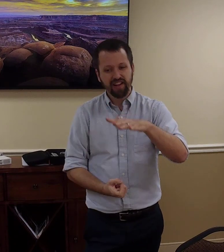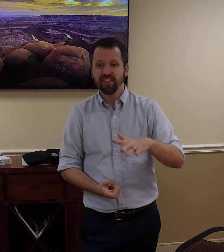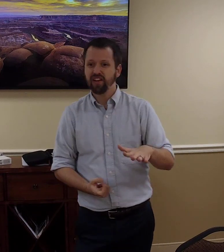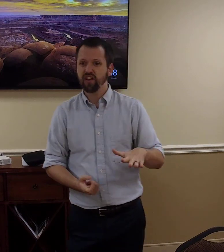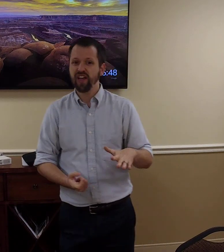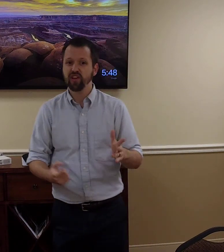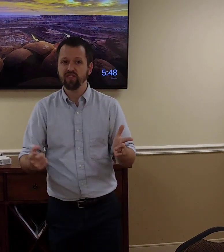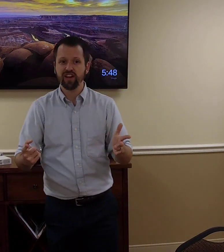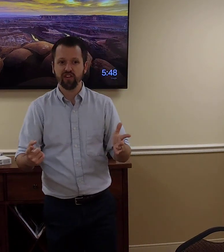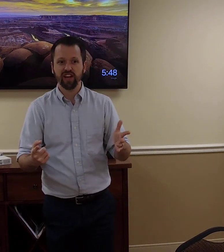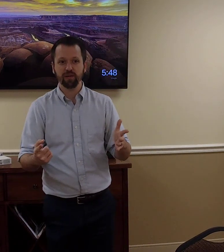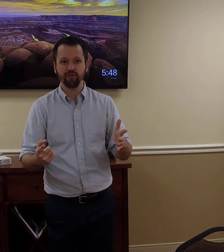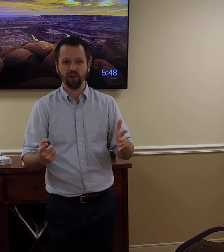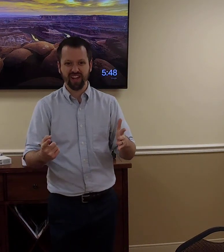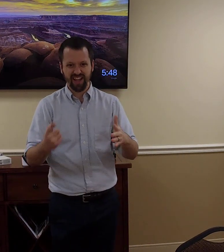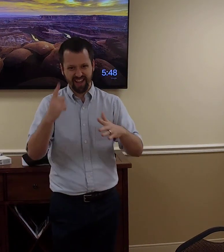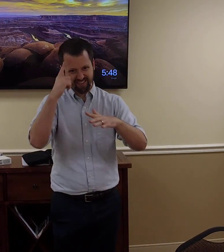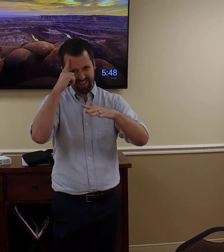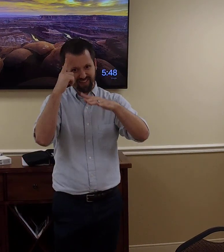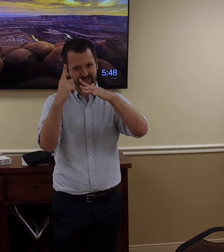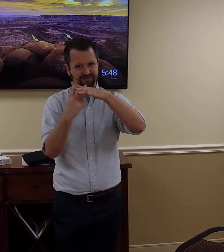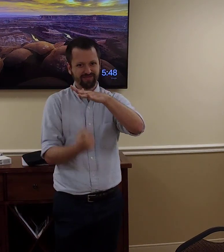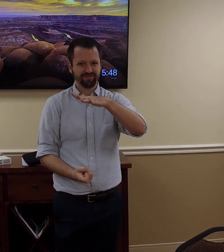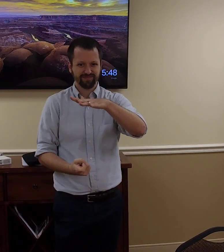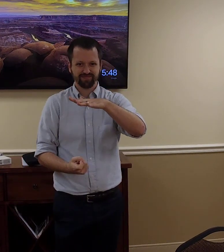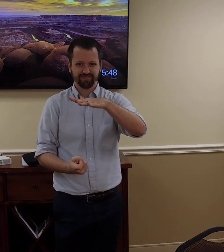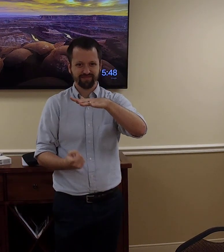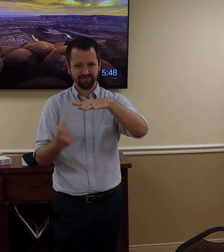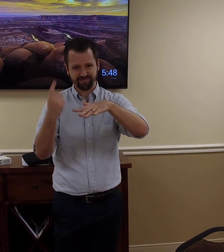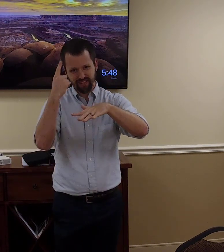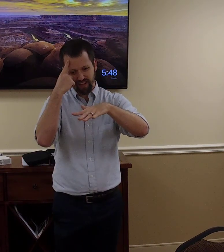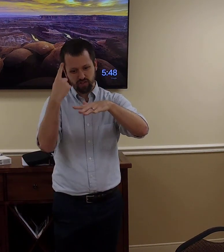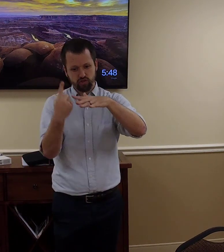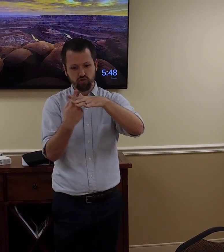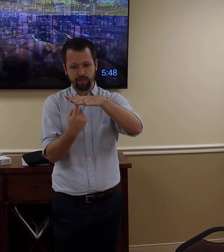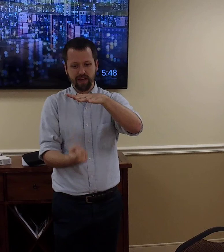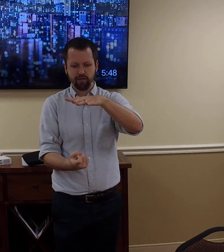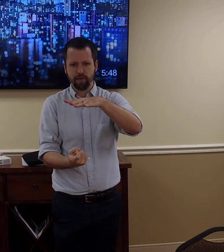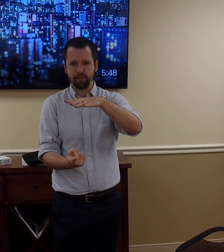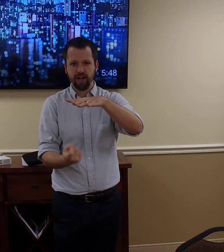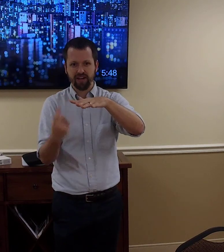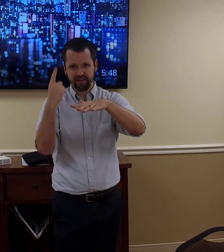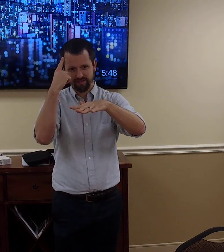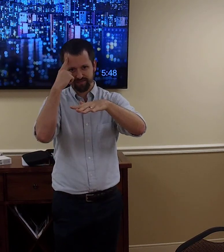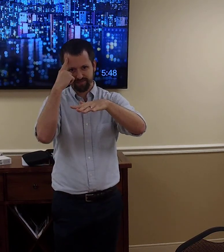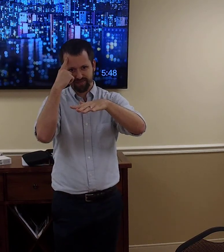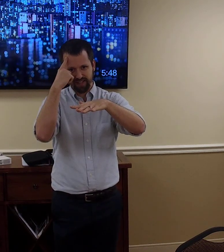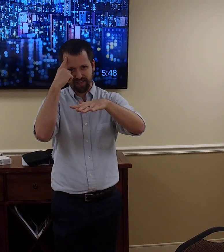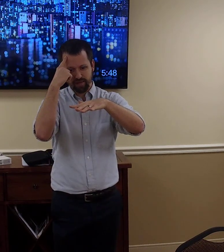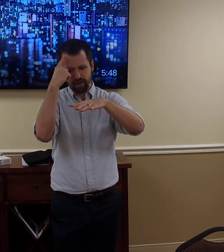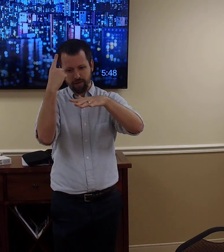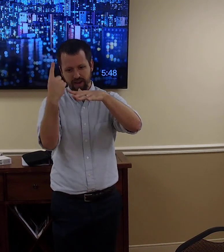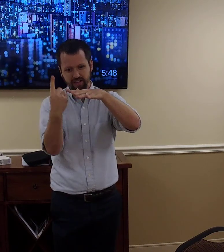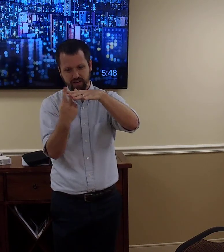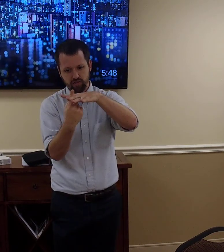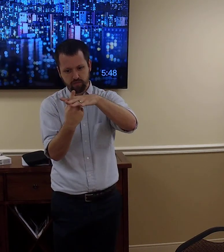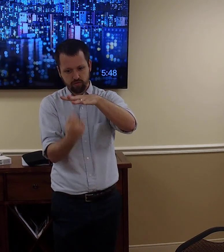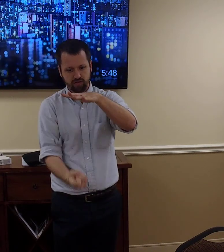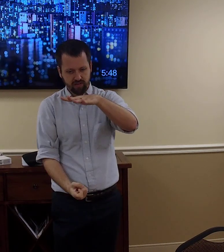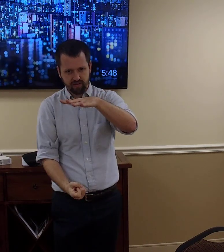there you go. Hey, there's another idiom for you in ASL. It just dropped out of my mind. It's in my mind and then it just